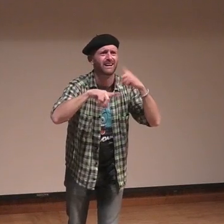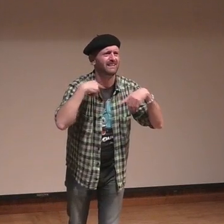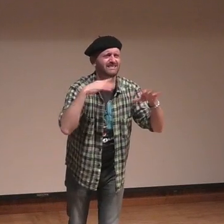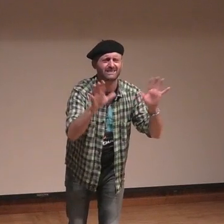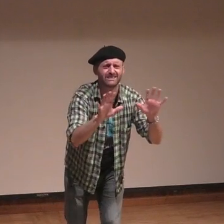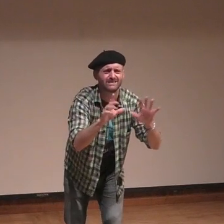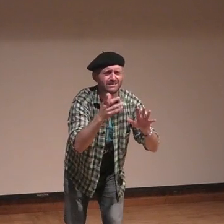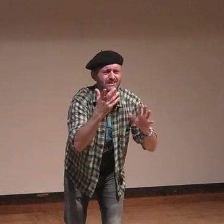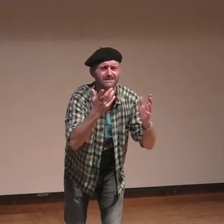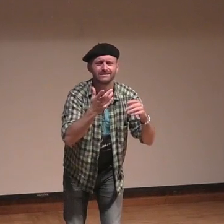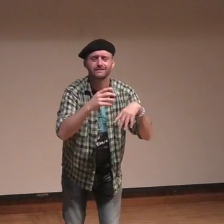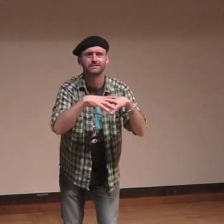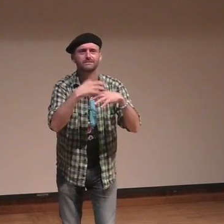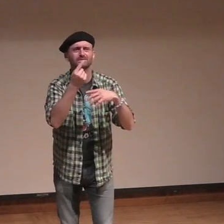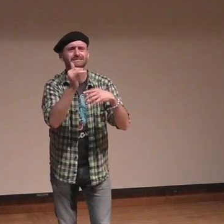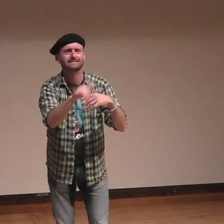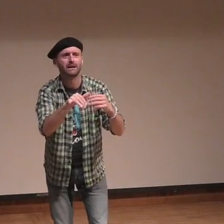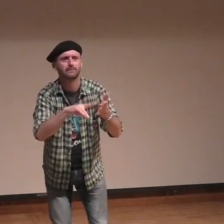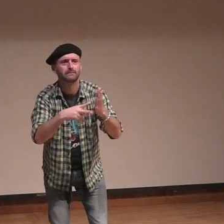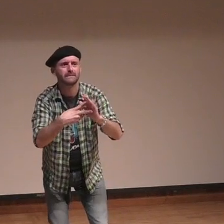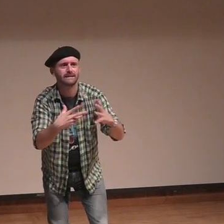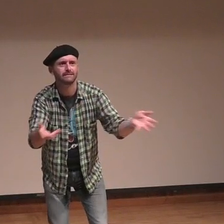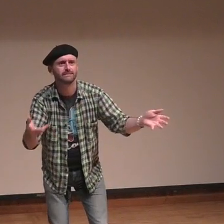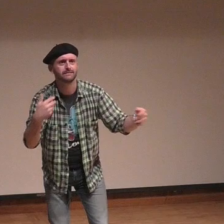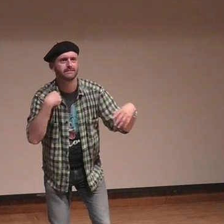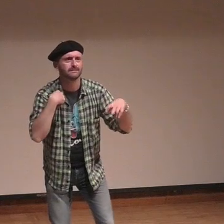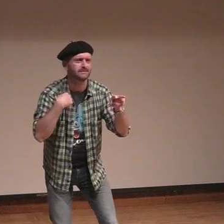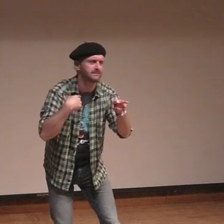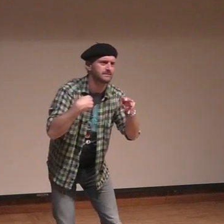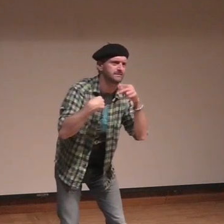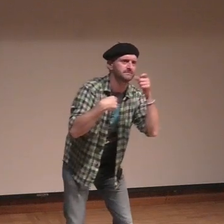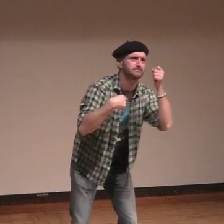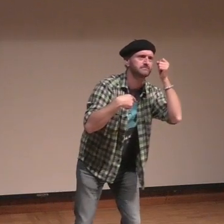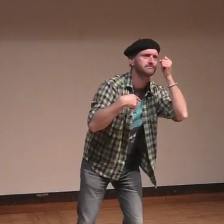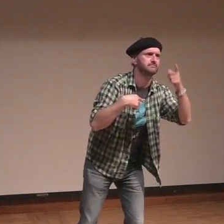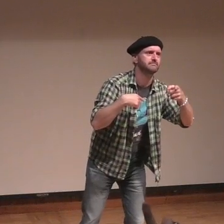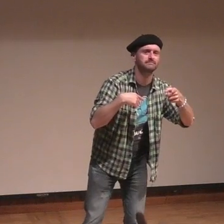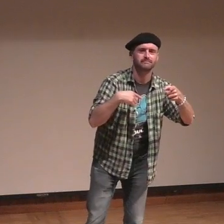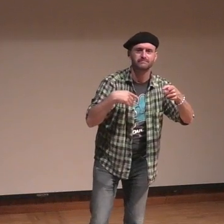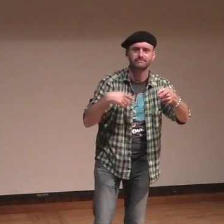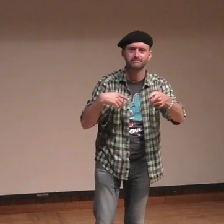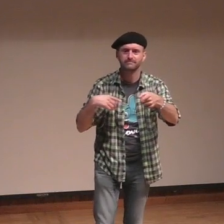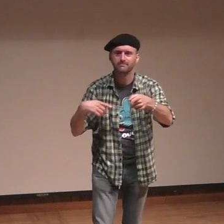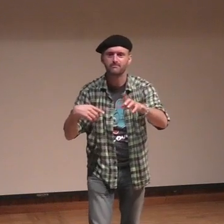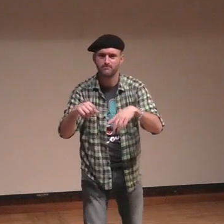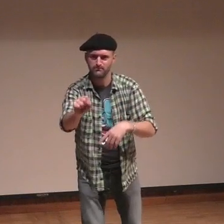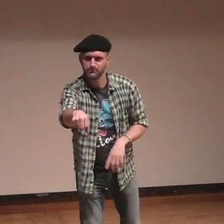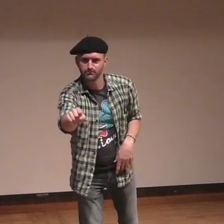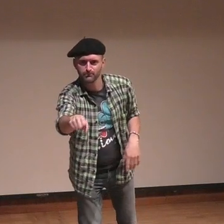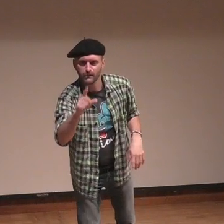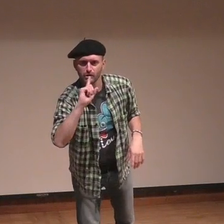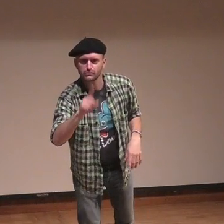There can be more pure ASL. There can be more pure ASL. Hang on just one second. Could you back up 1 second?